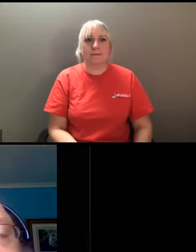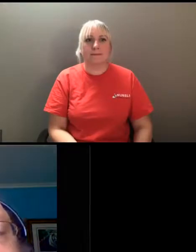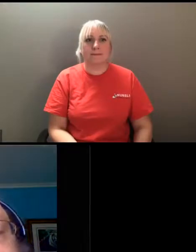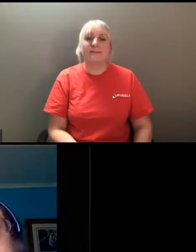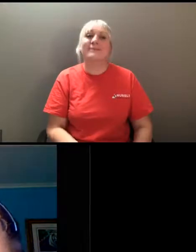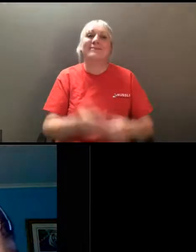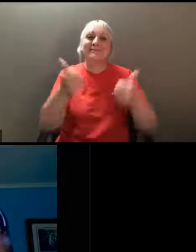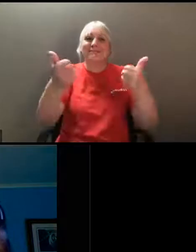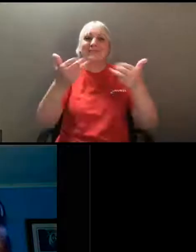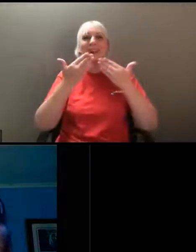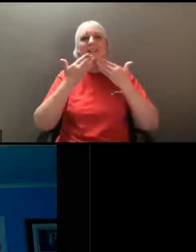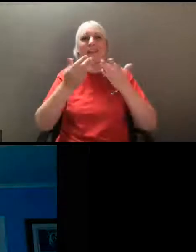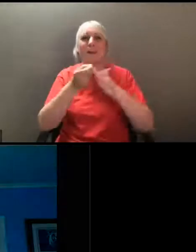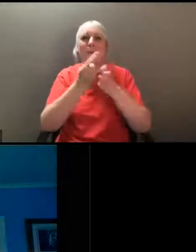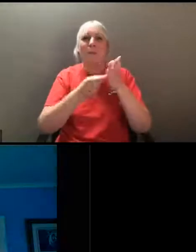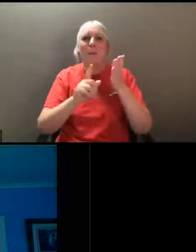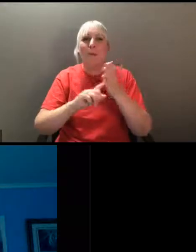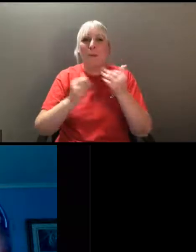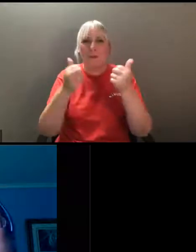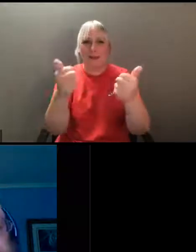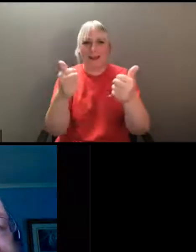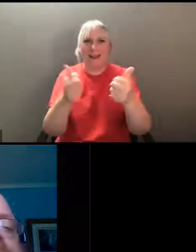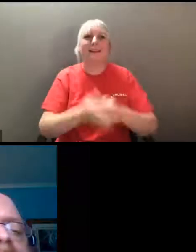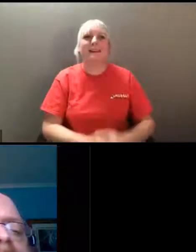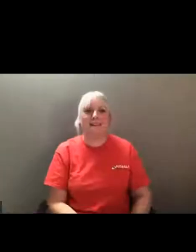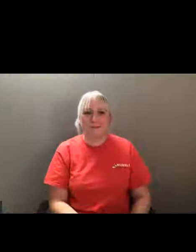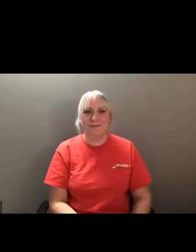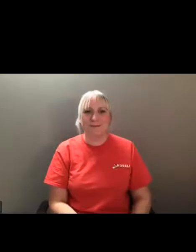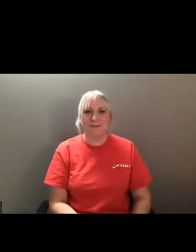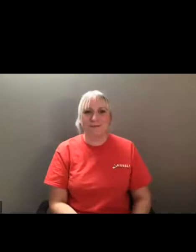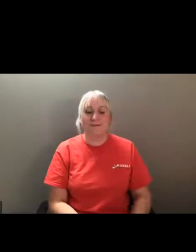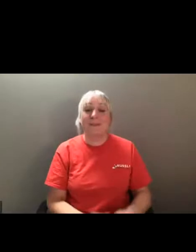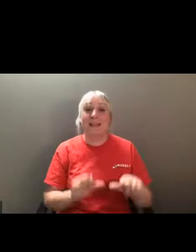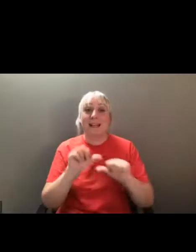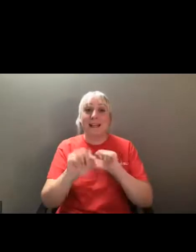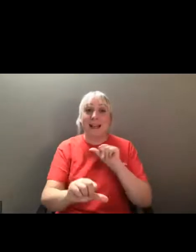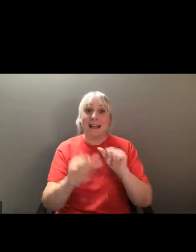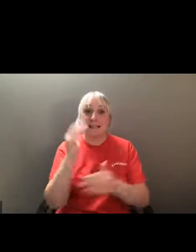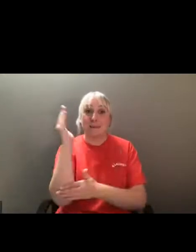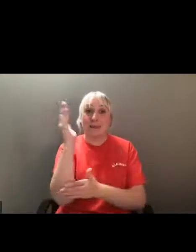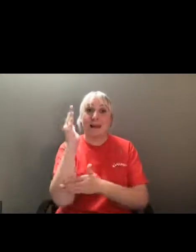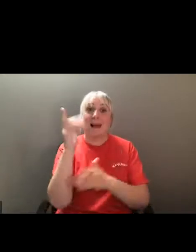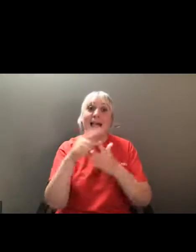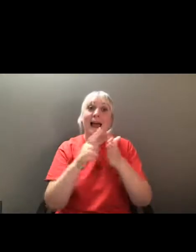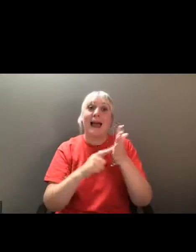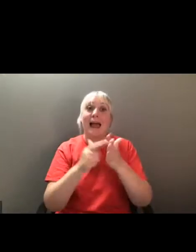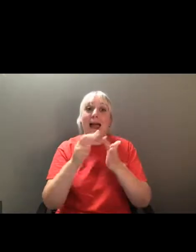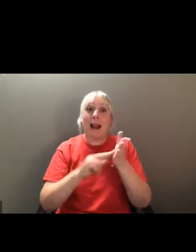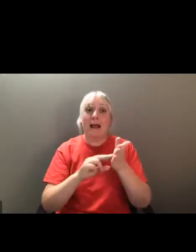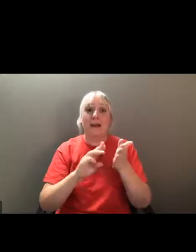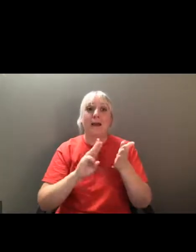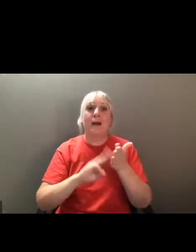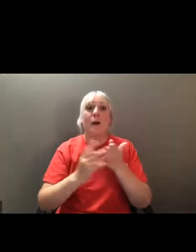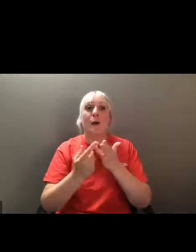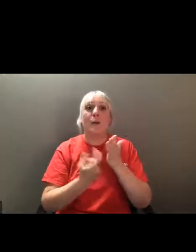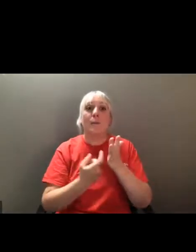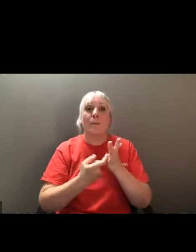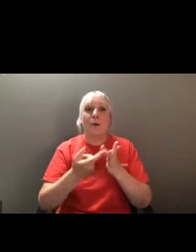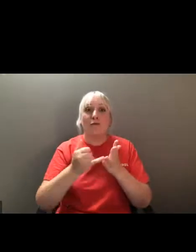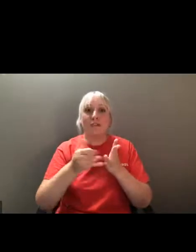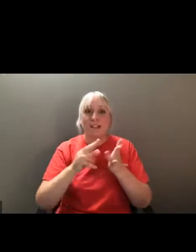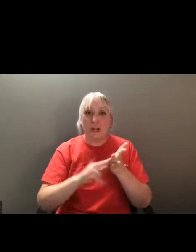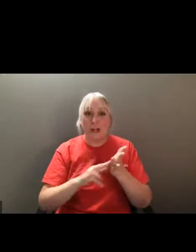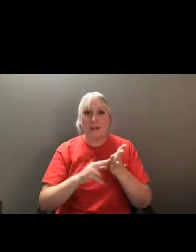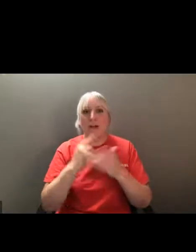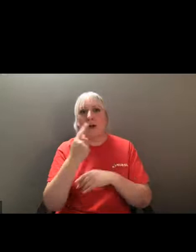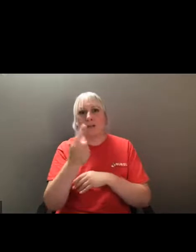Thank you so much, Paul, for that. So our next speaker is Ellen Morrison, who is a leading member of DPAC,